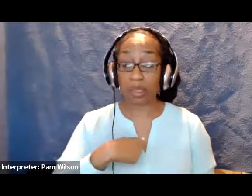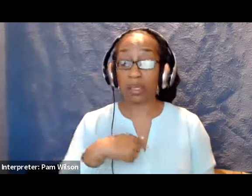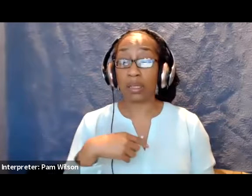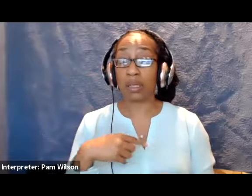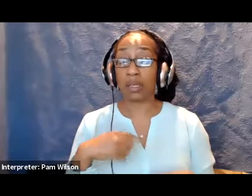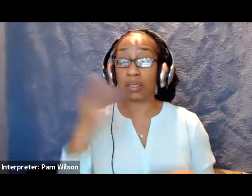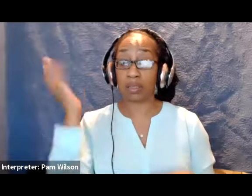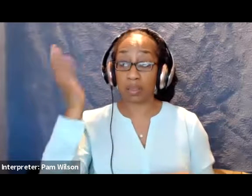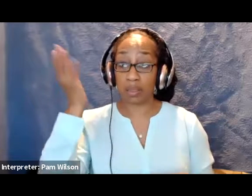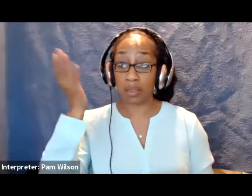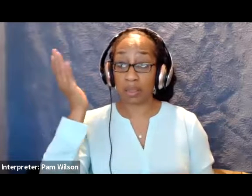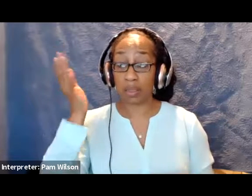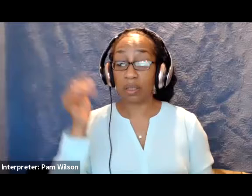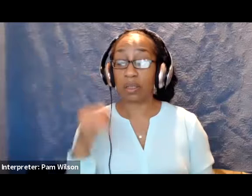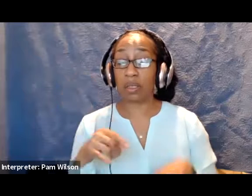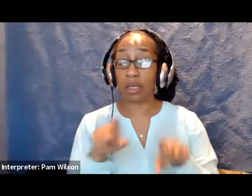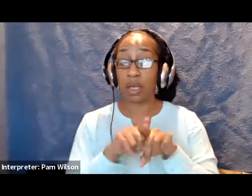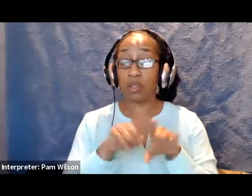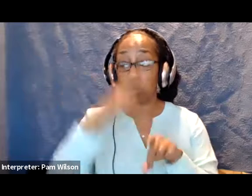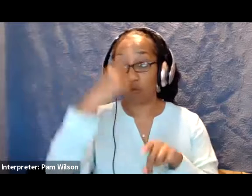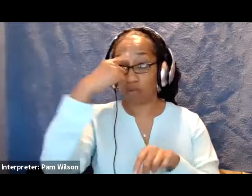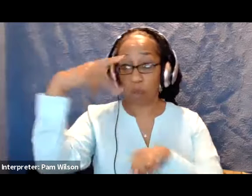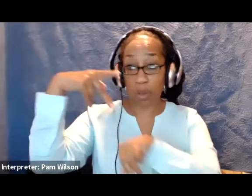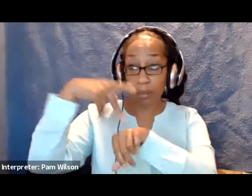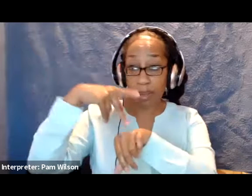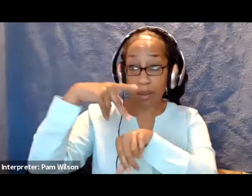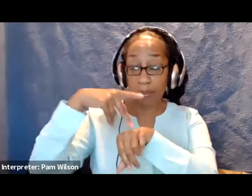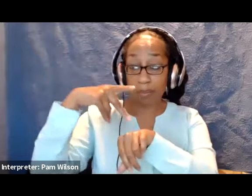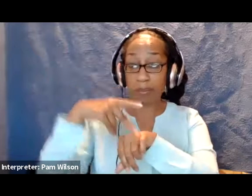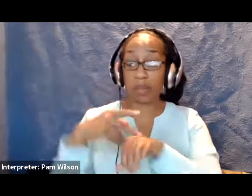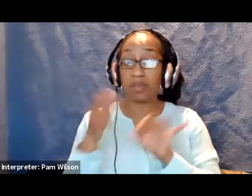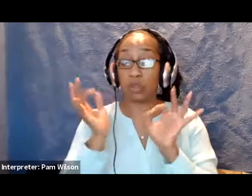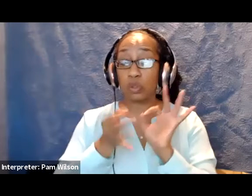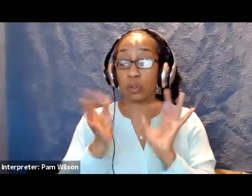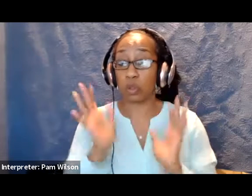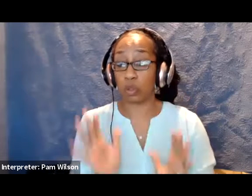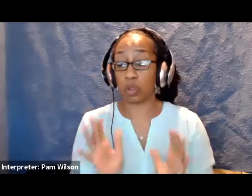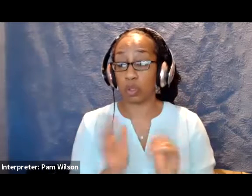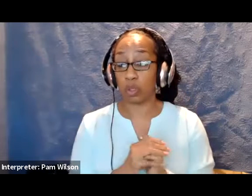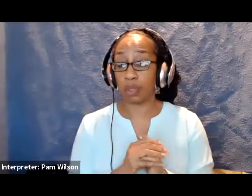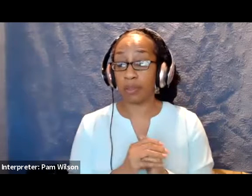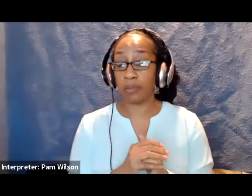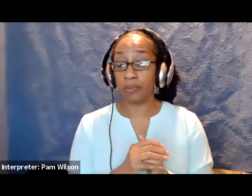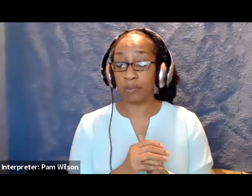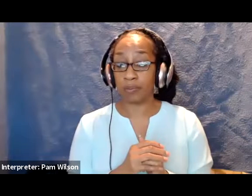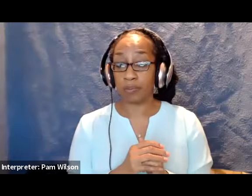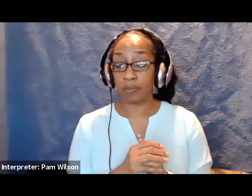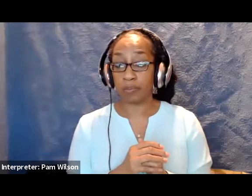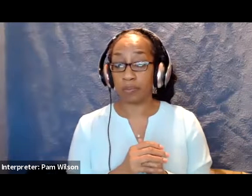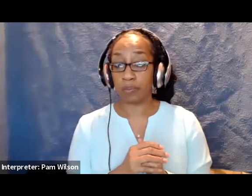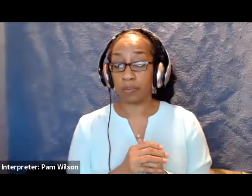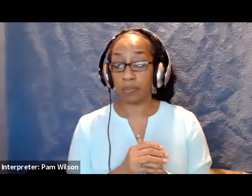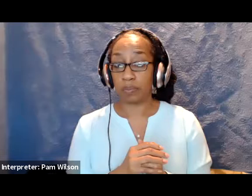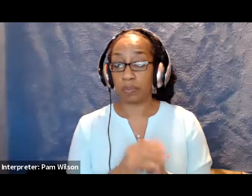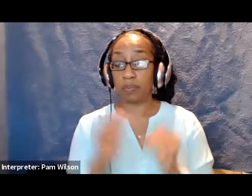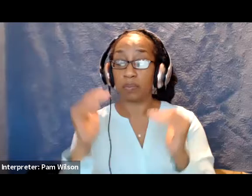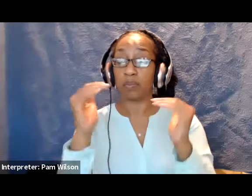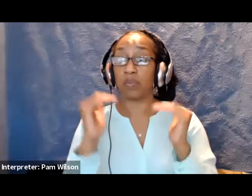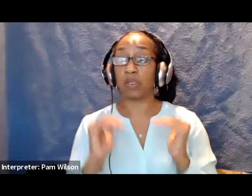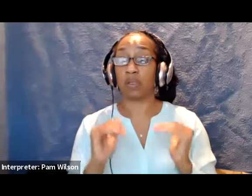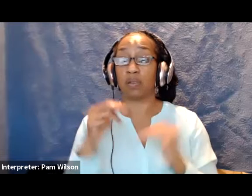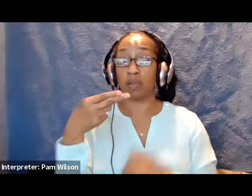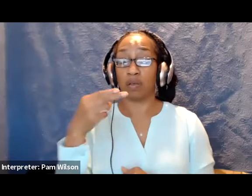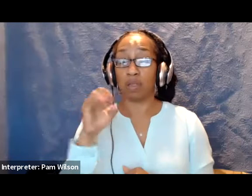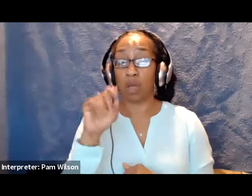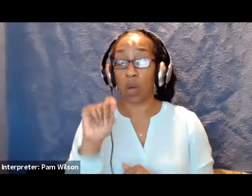and it was enabled for Pam as the interpreter. Okay. The host, choose if you would like